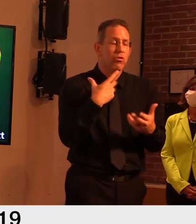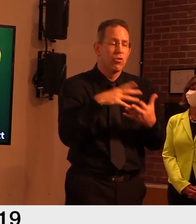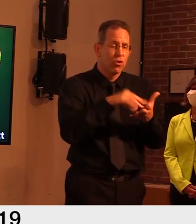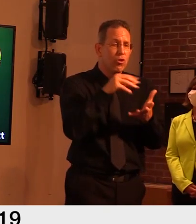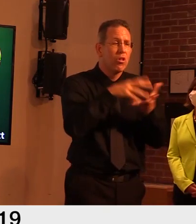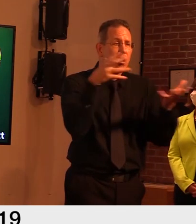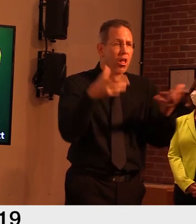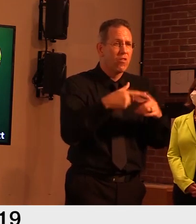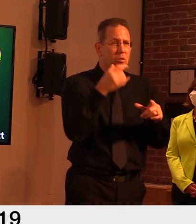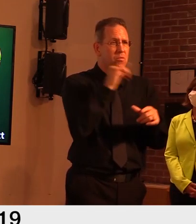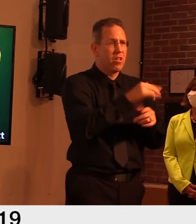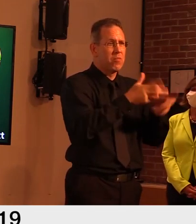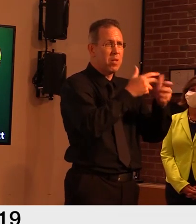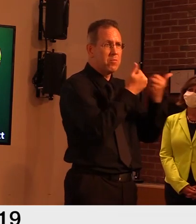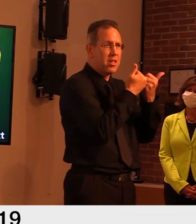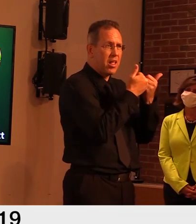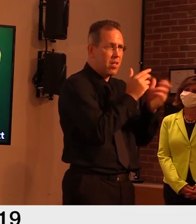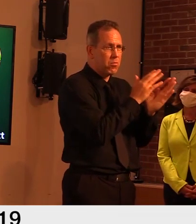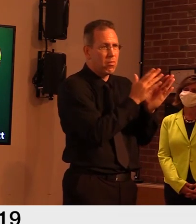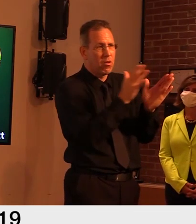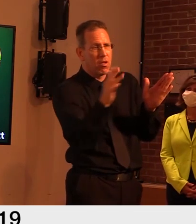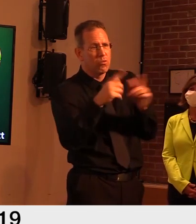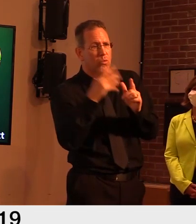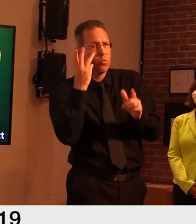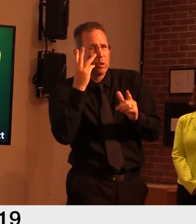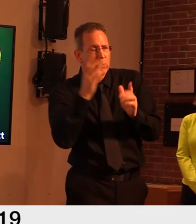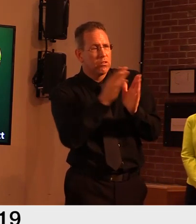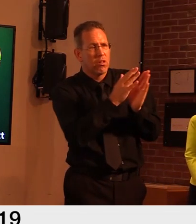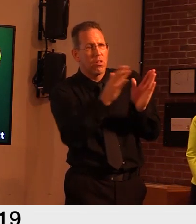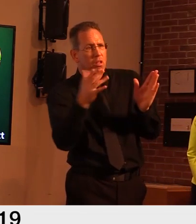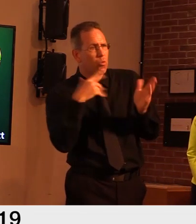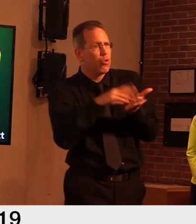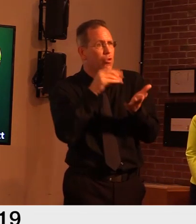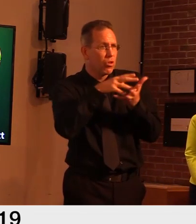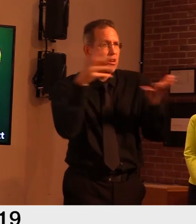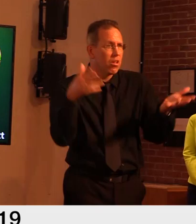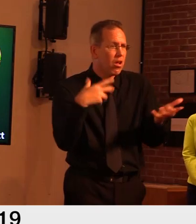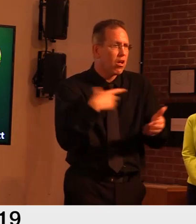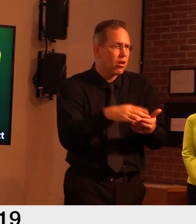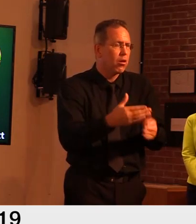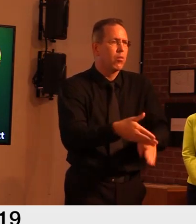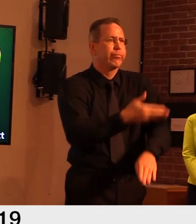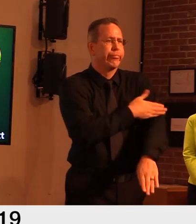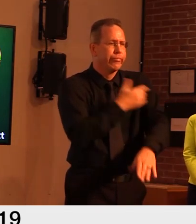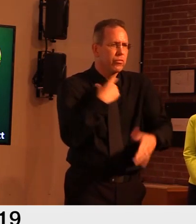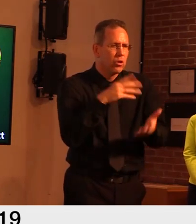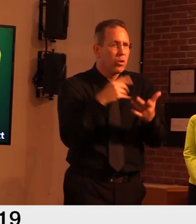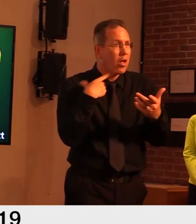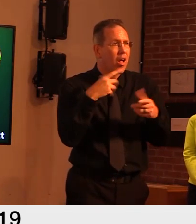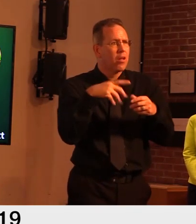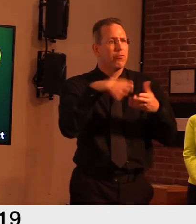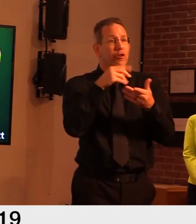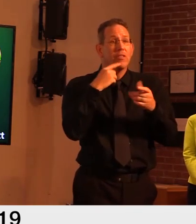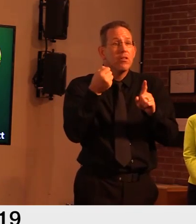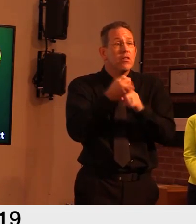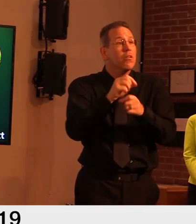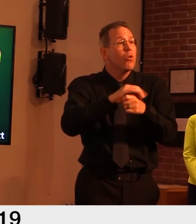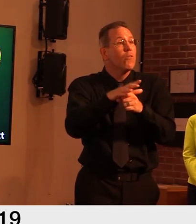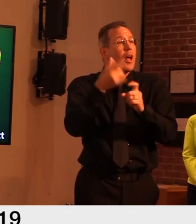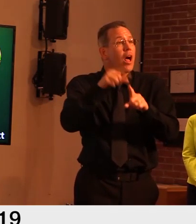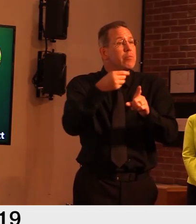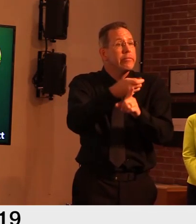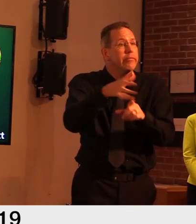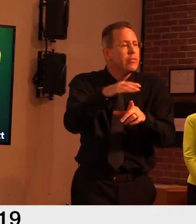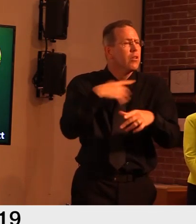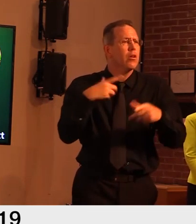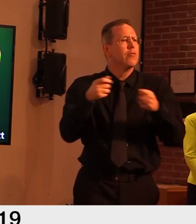We hardly had a dashboard because we didn't have any cases really. So we've come a very far way is what I want to point out. And the